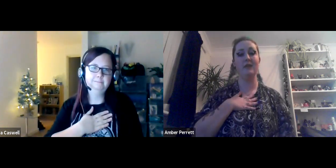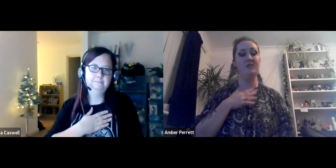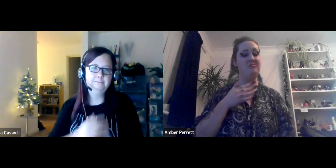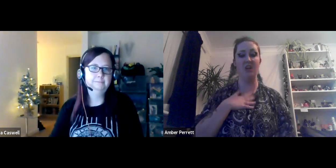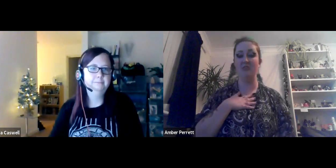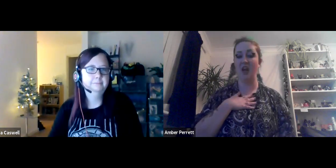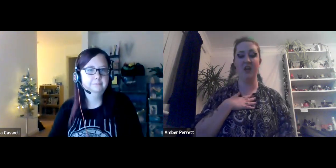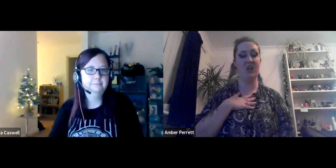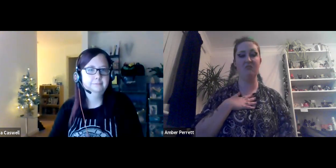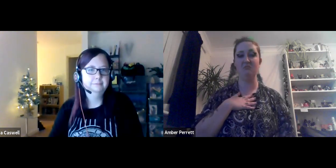don't like,